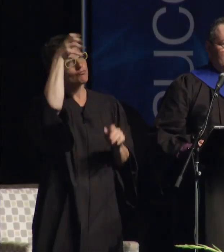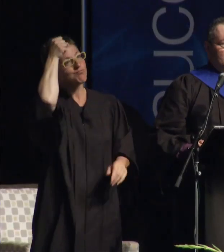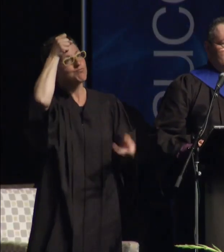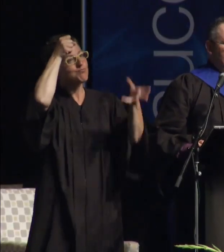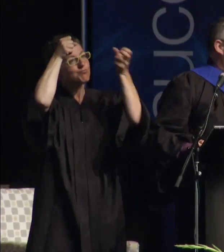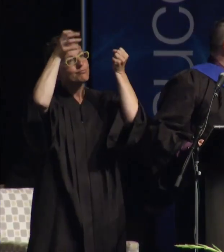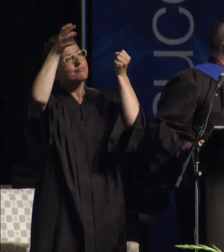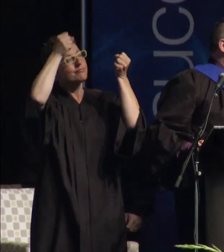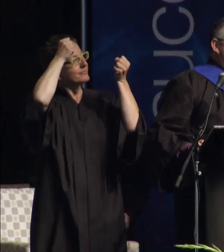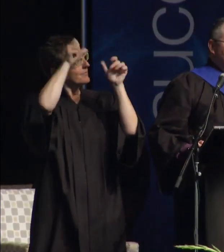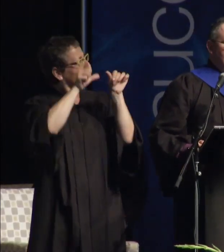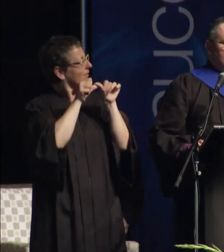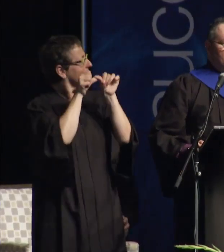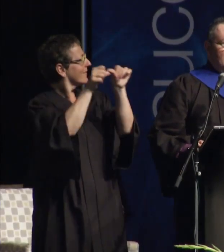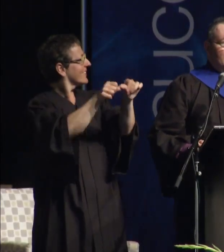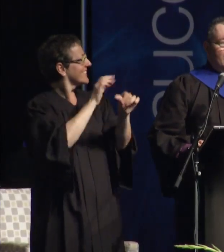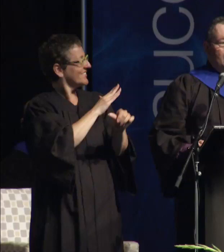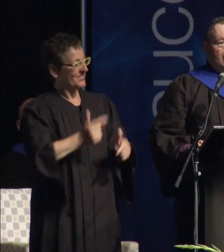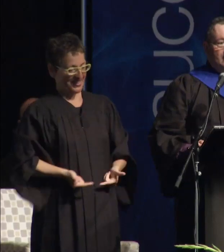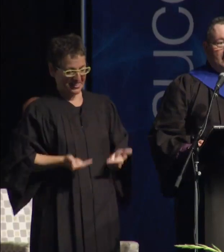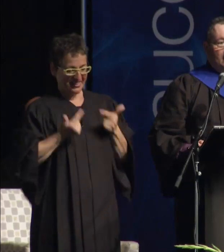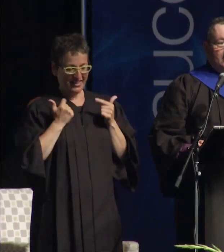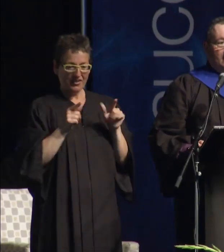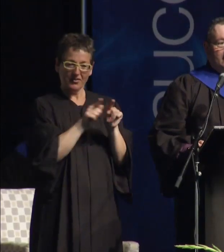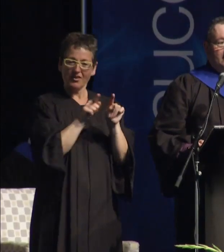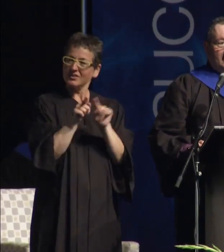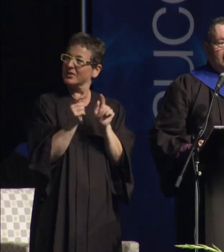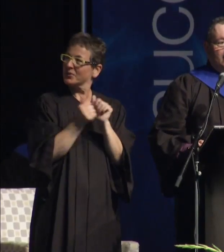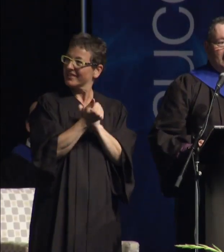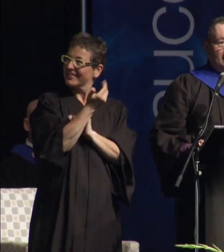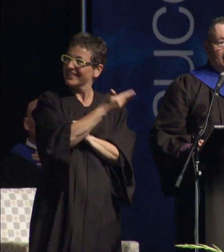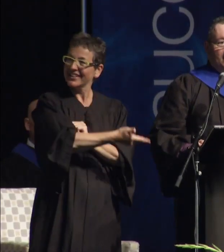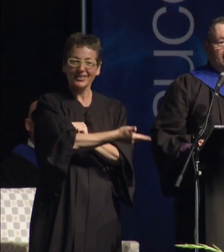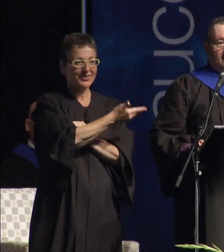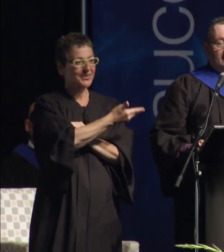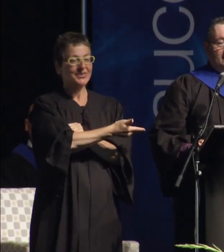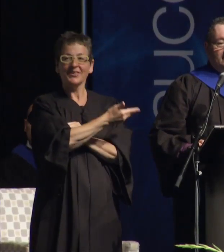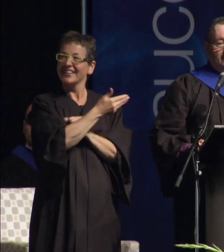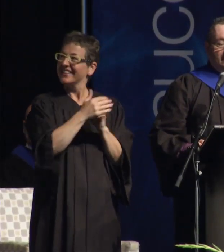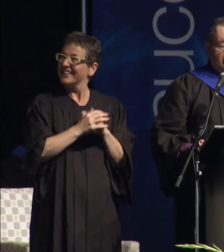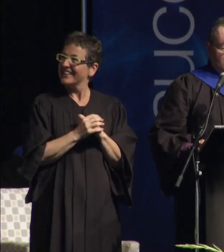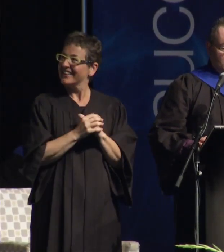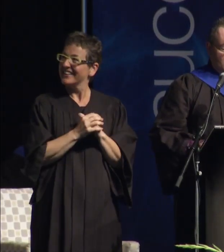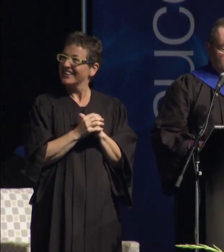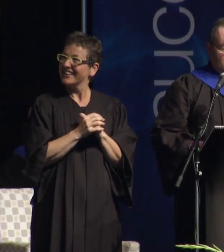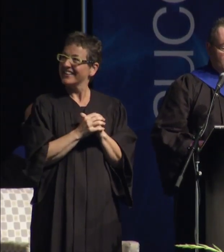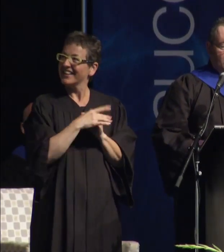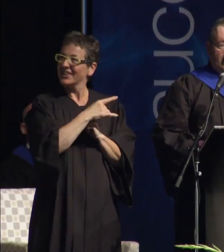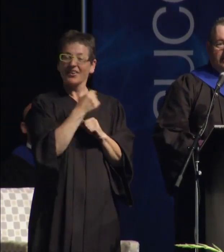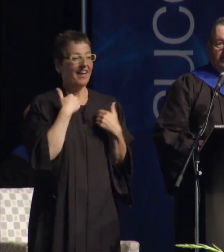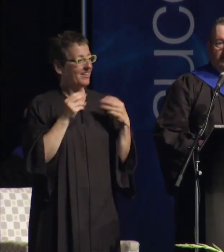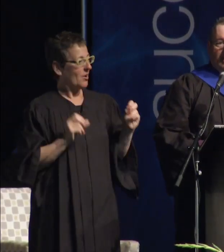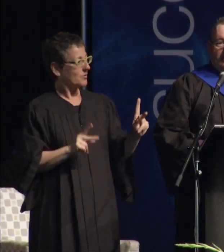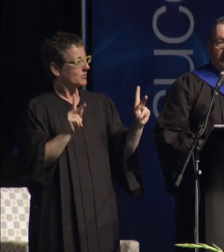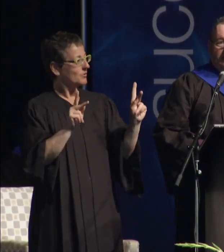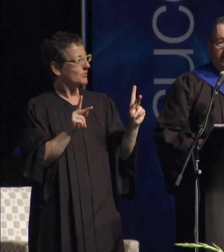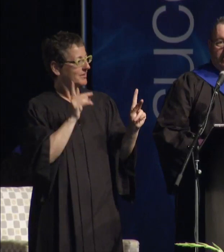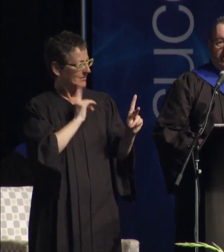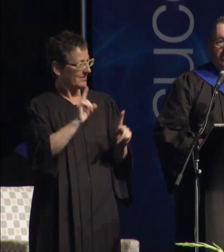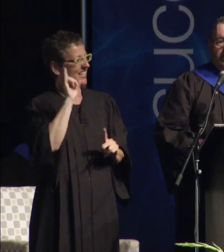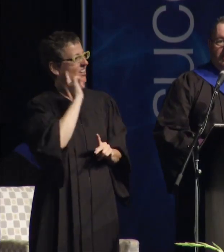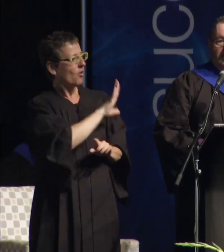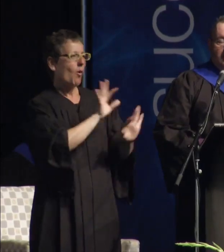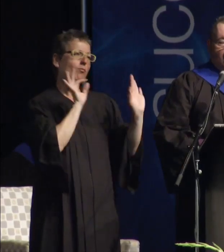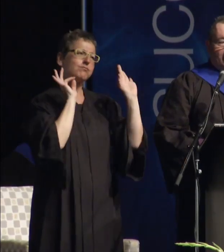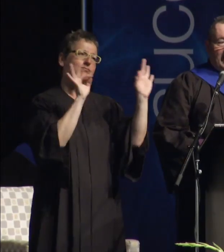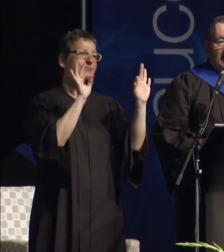lives, as will you and your family members and those here on the stage who had the opportunity to listen to your excellent valedictory